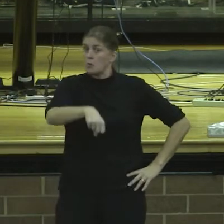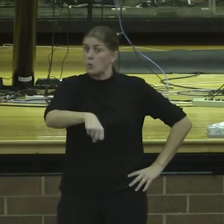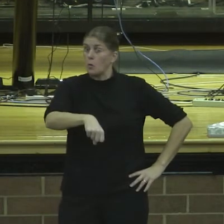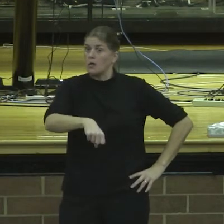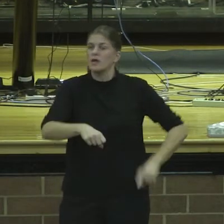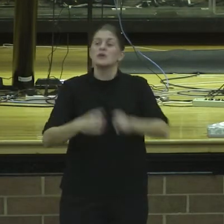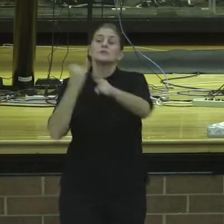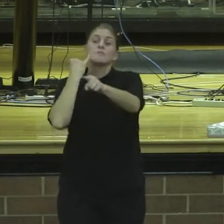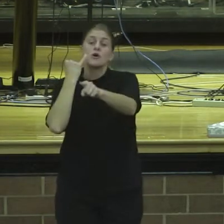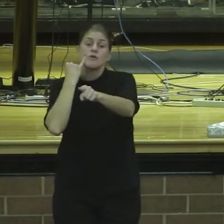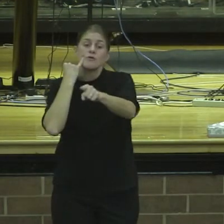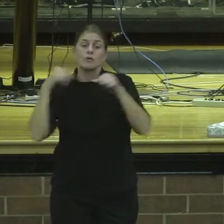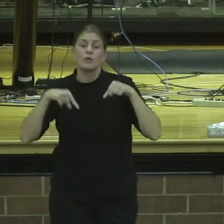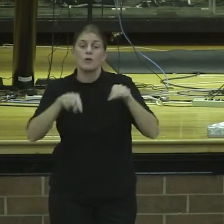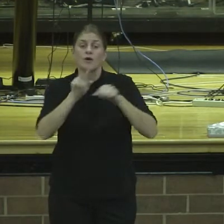What if